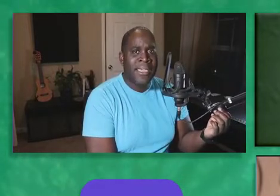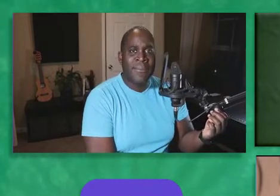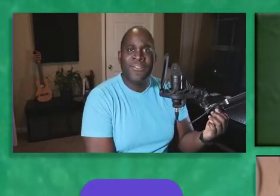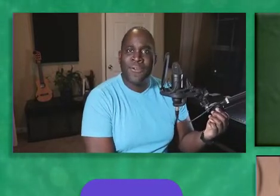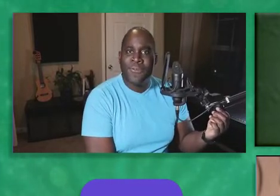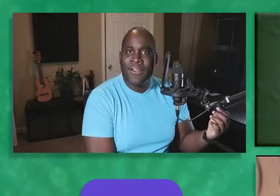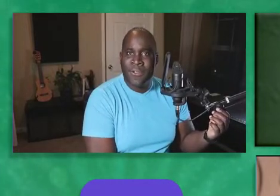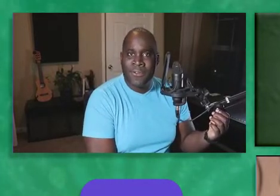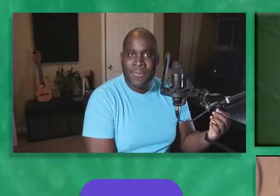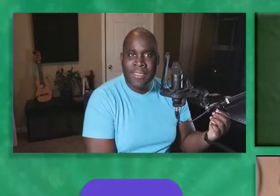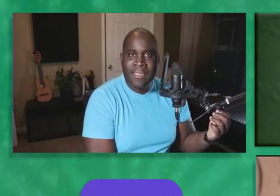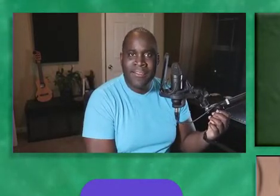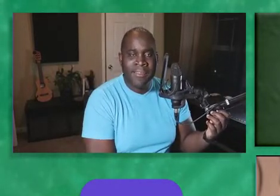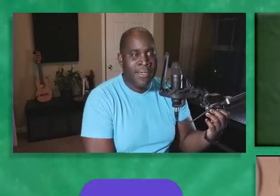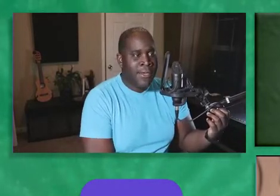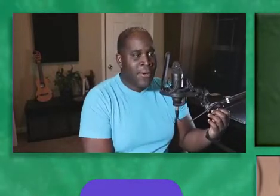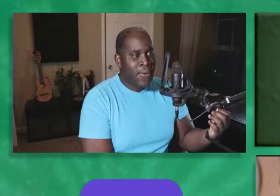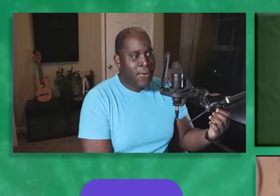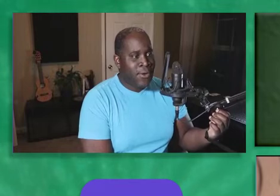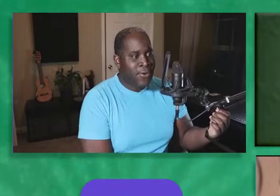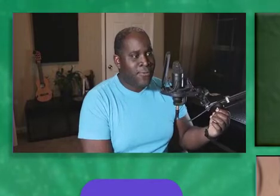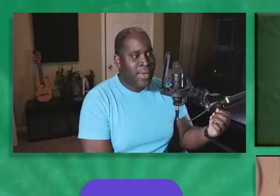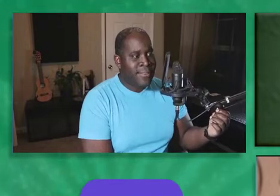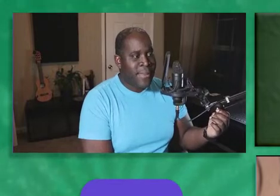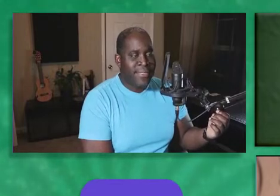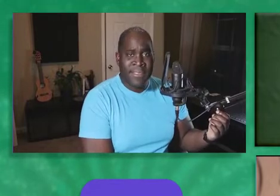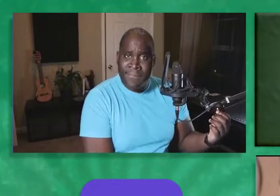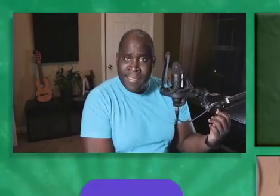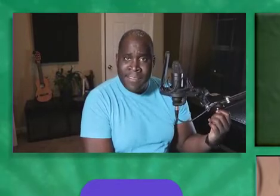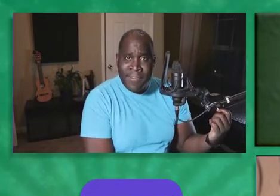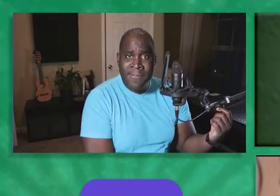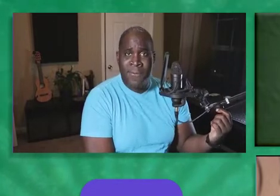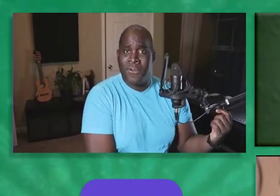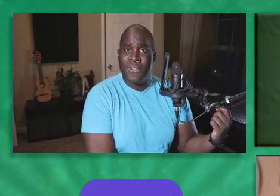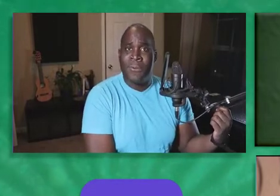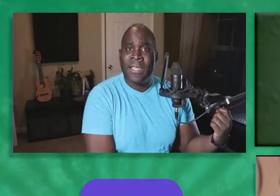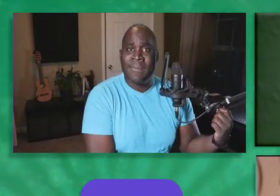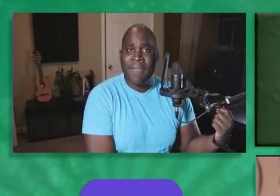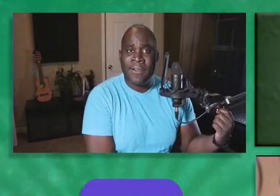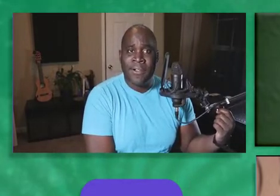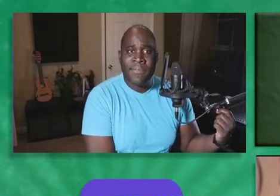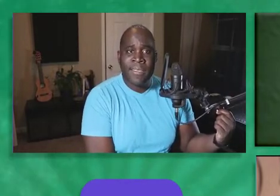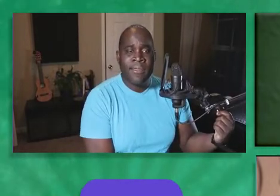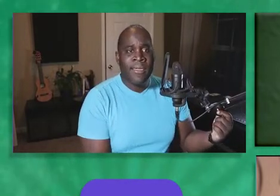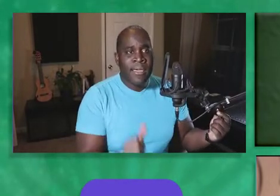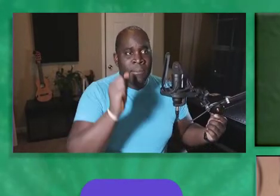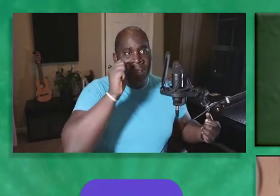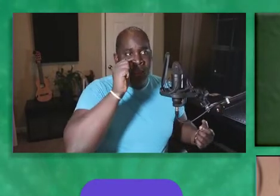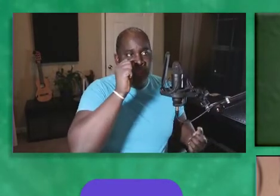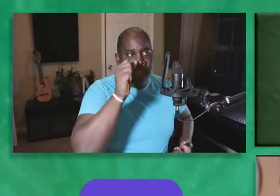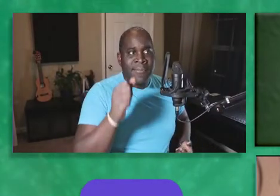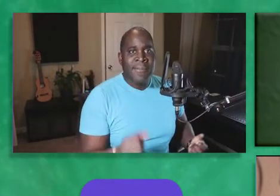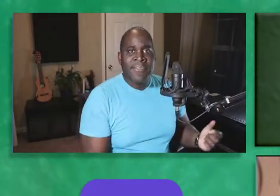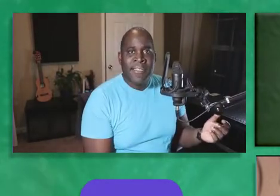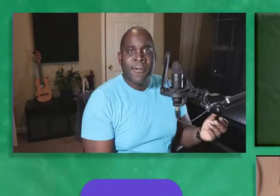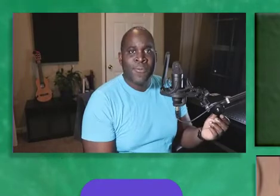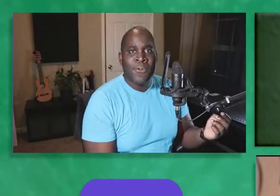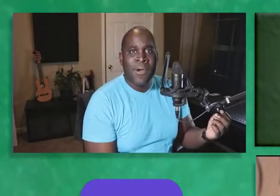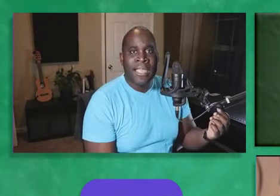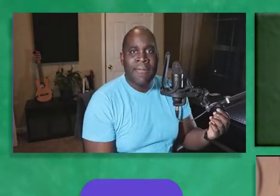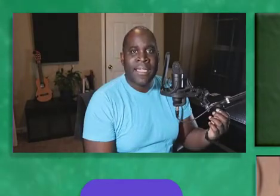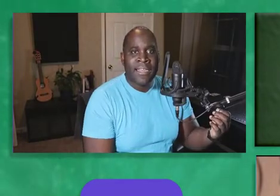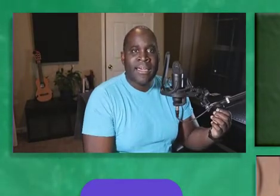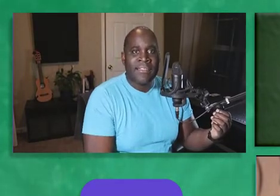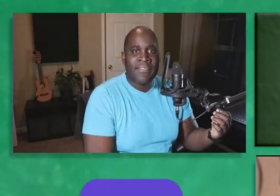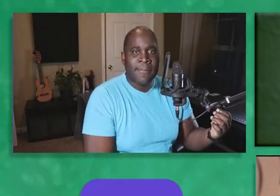someone because you're afraid to hurt their feelings, or you're afraid to make them defensive, or you don't want to have an argument. But sometimes it's